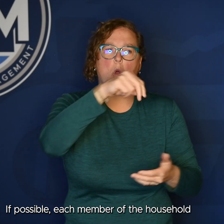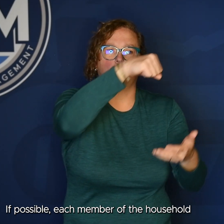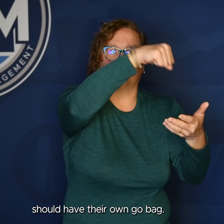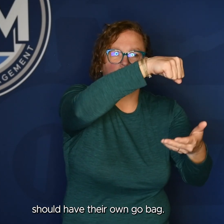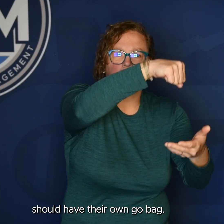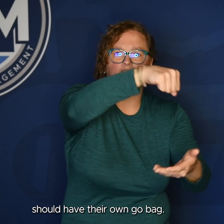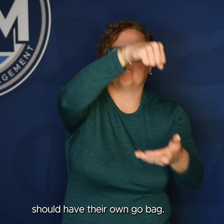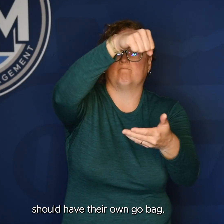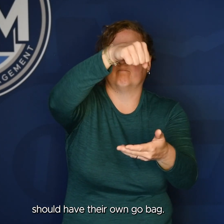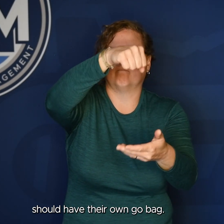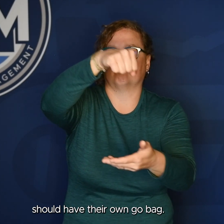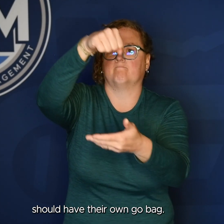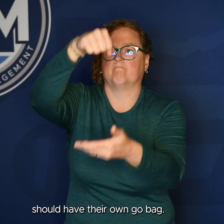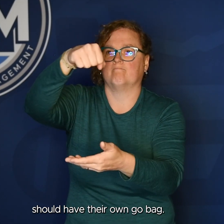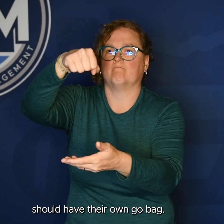should have their own go bag.